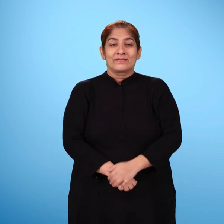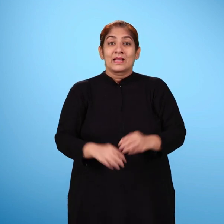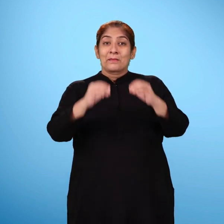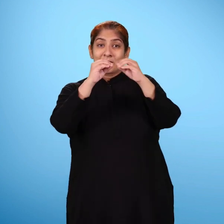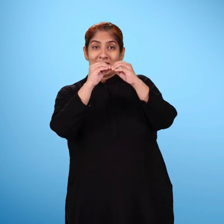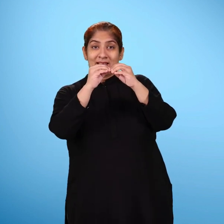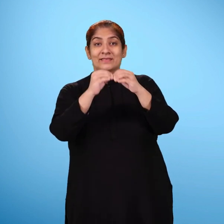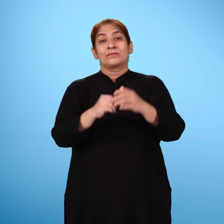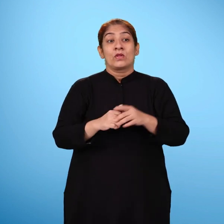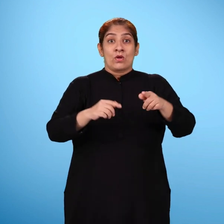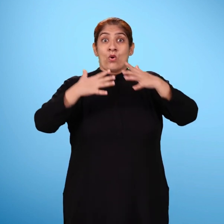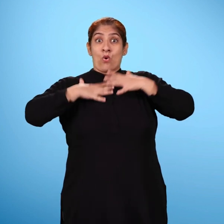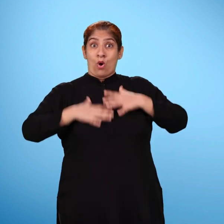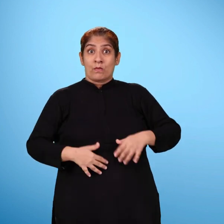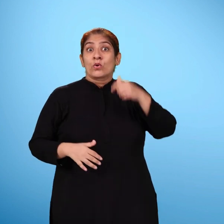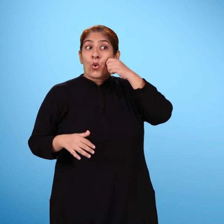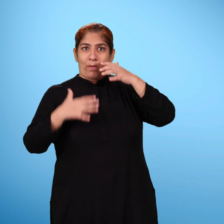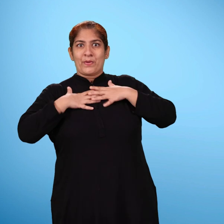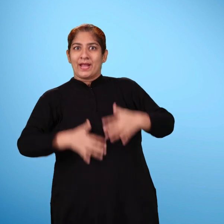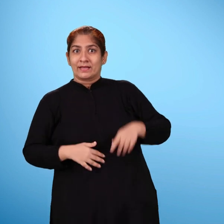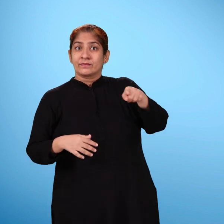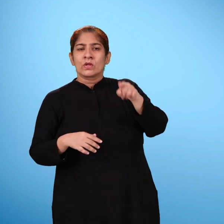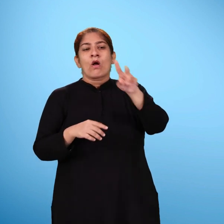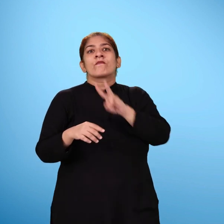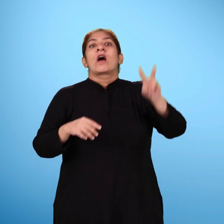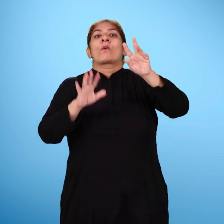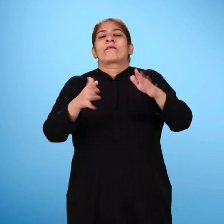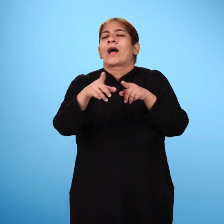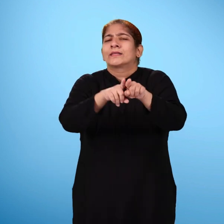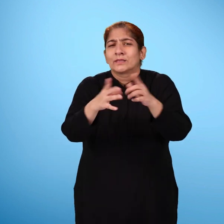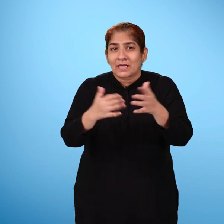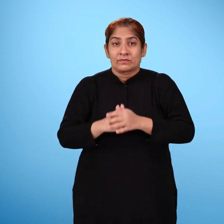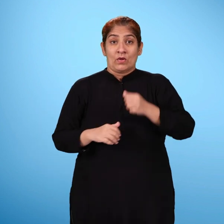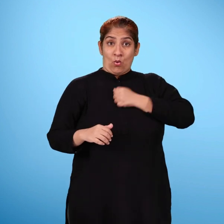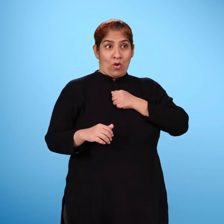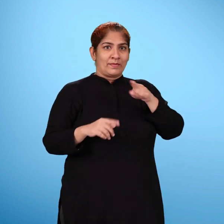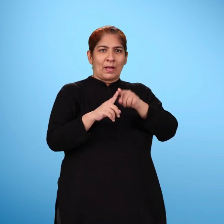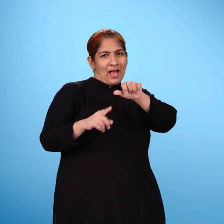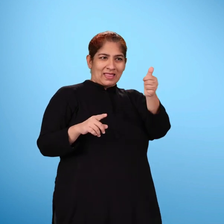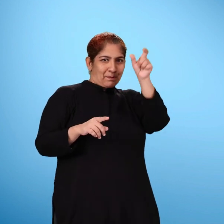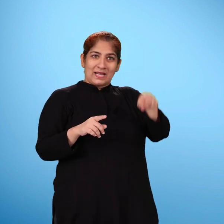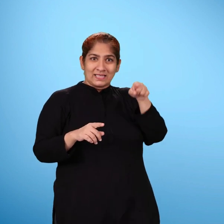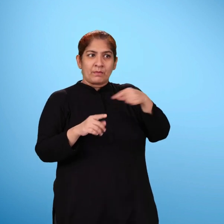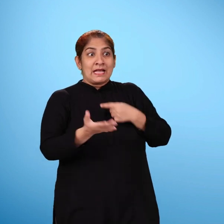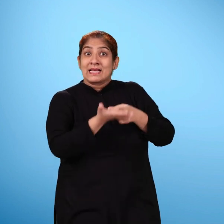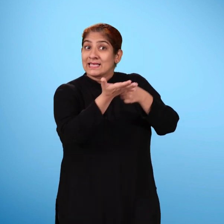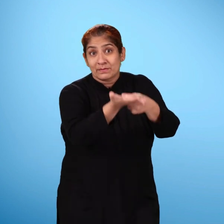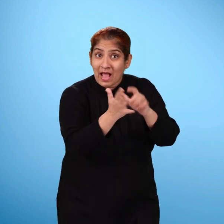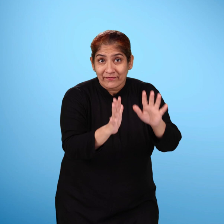Option B. Human values such as fellow feeling, empathy, honesty, mutual respect,